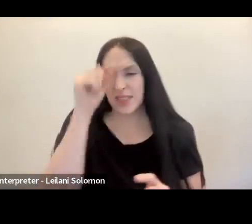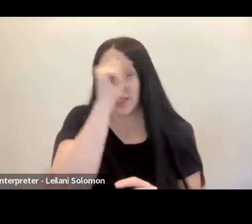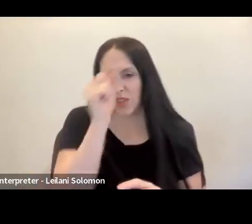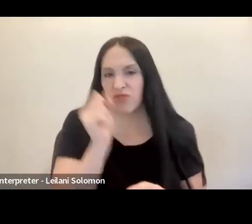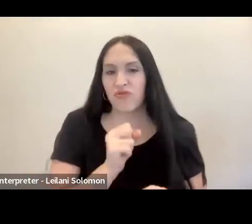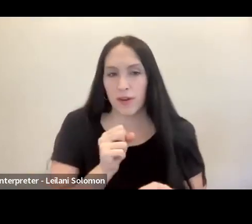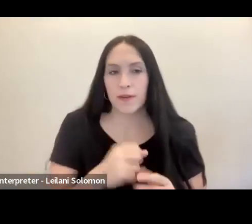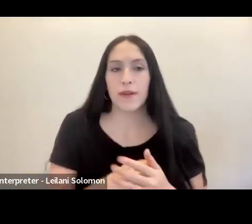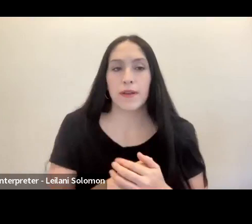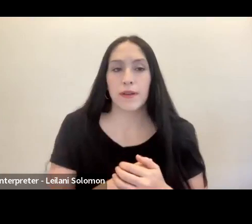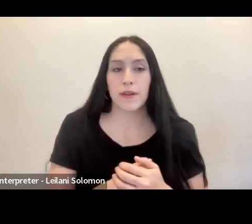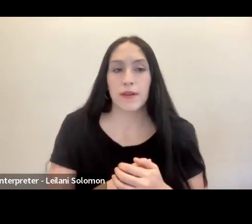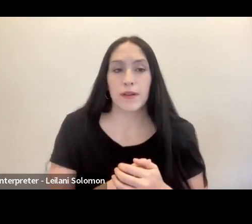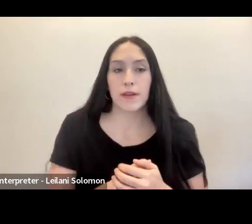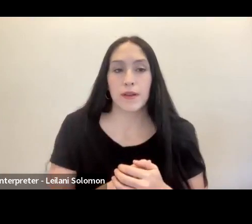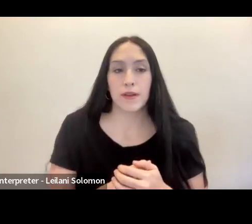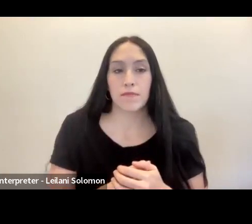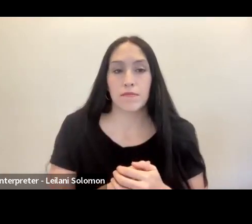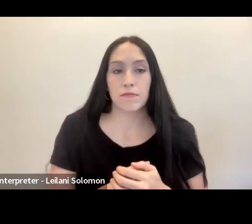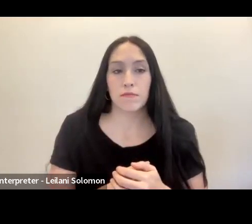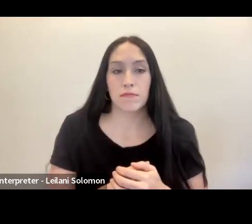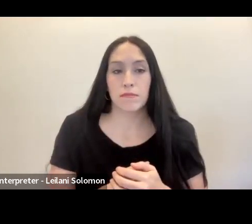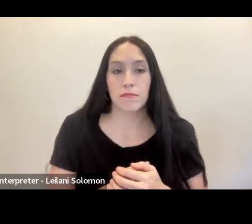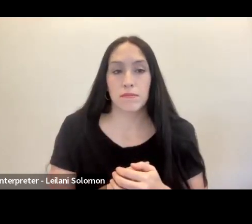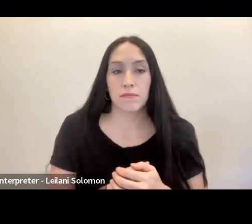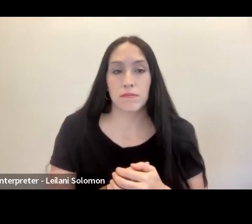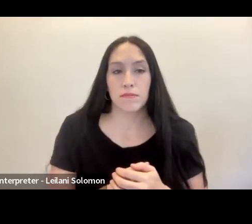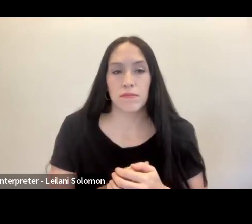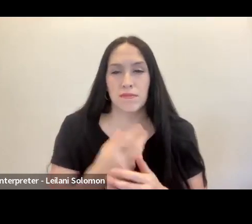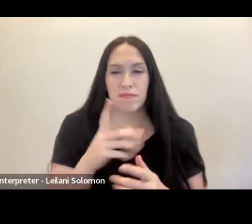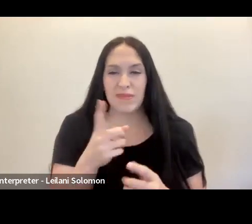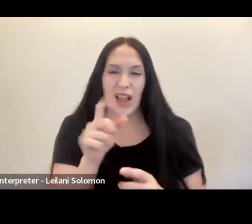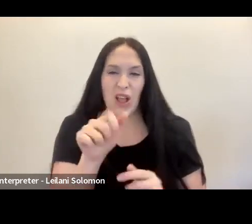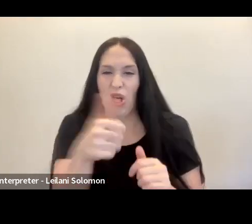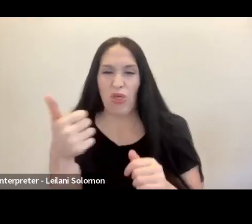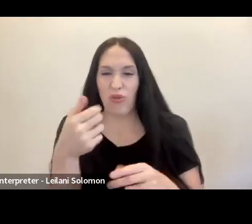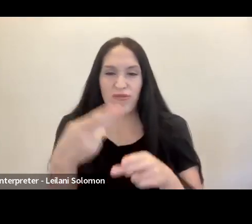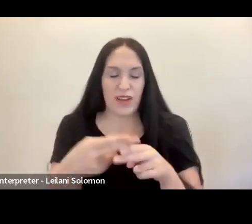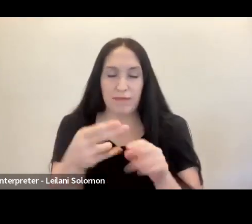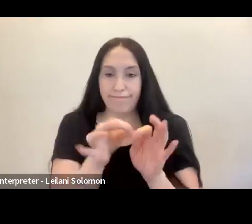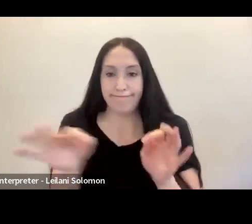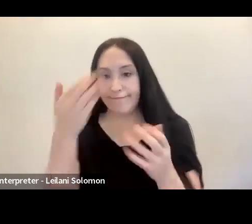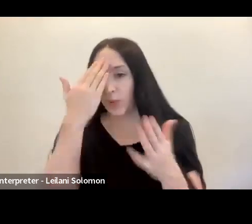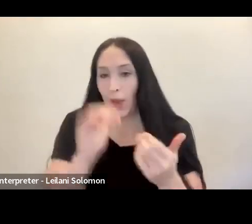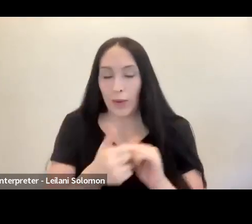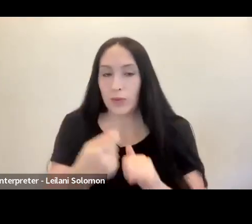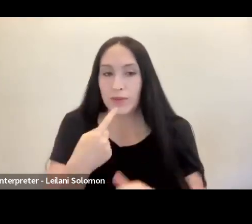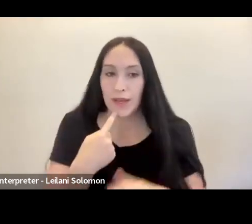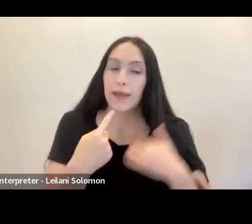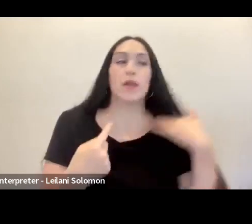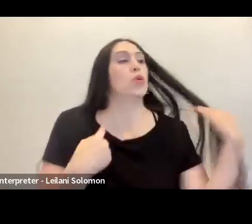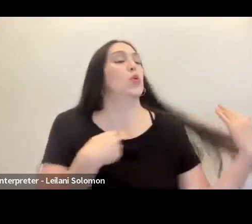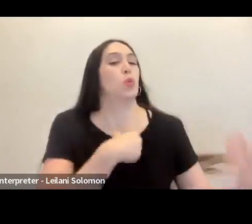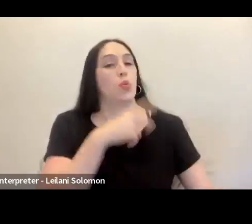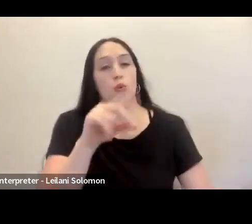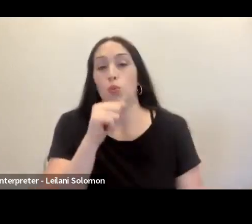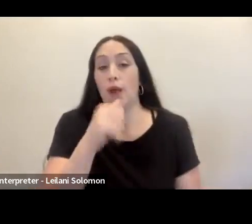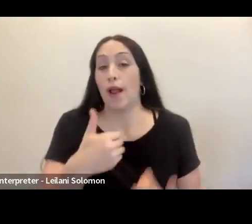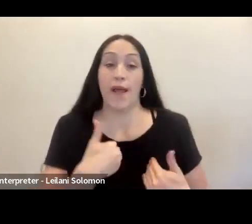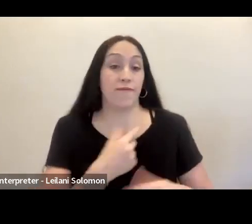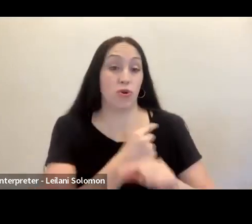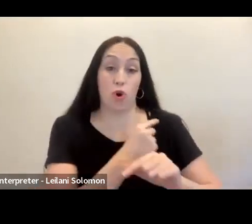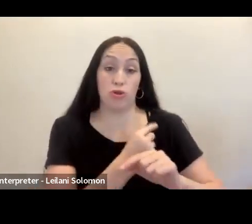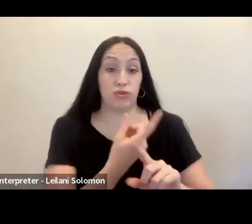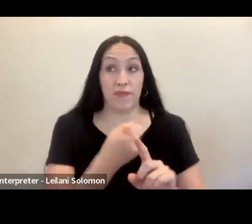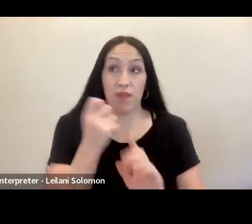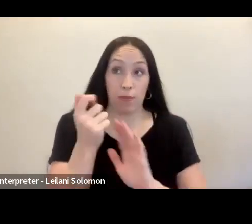agnosia. I'm sorry, I don't know how to say that. We do not have guardianship, but do have rep payee for